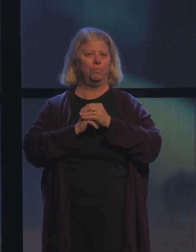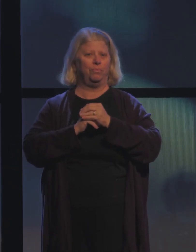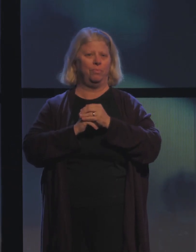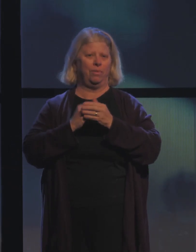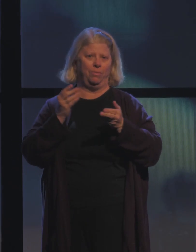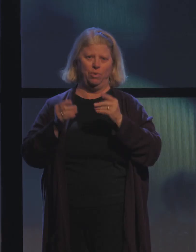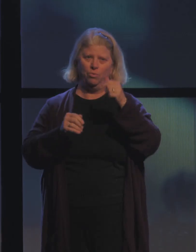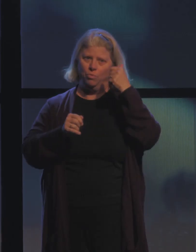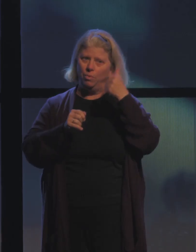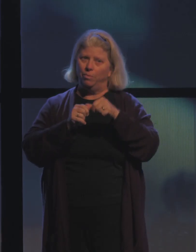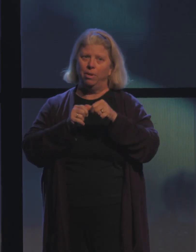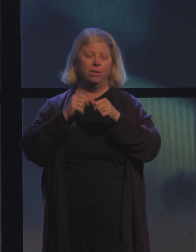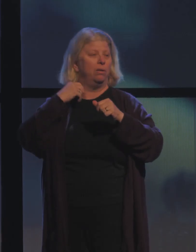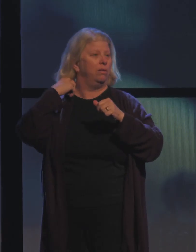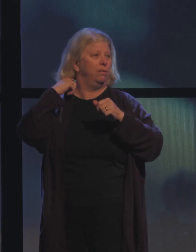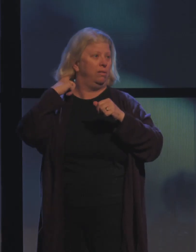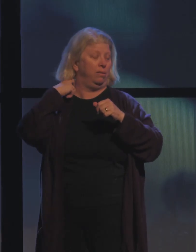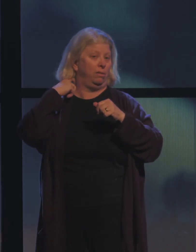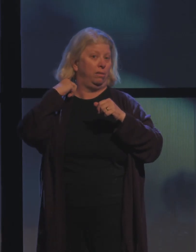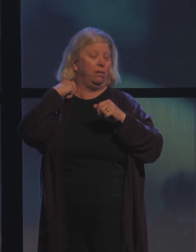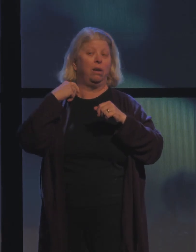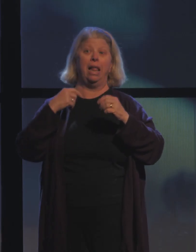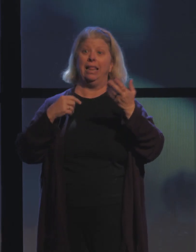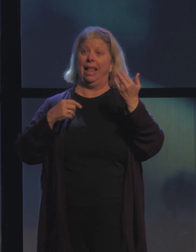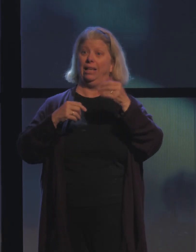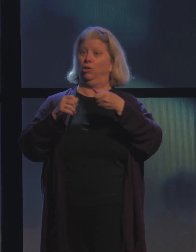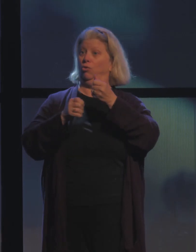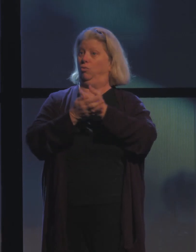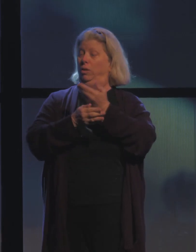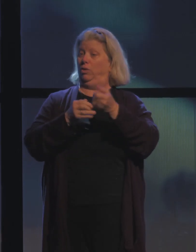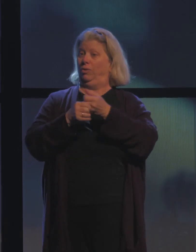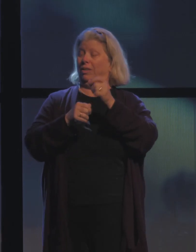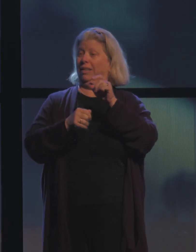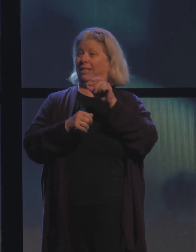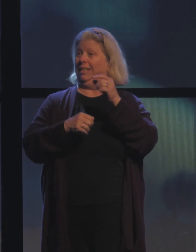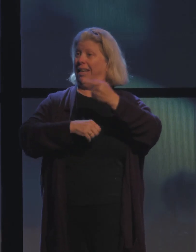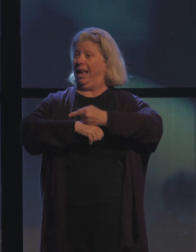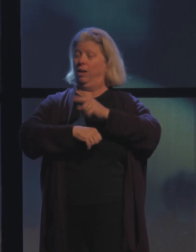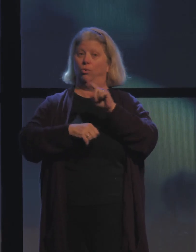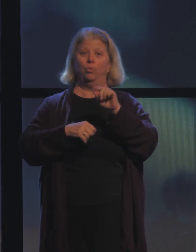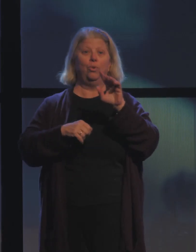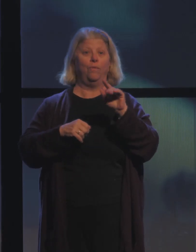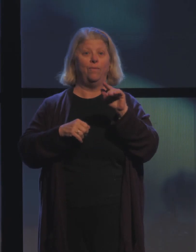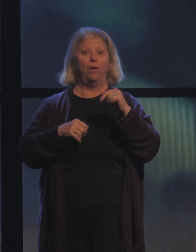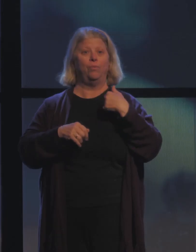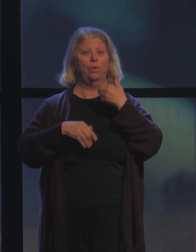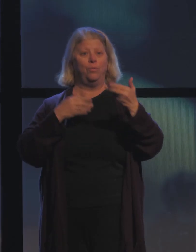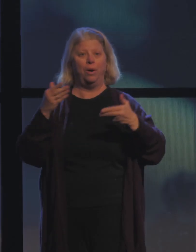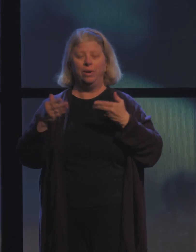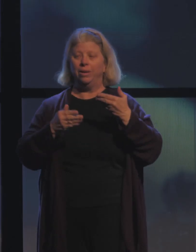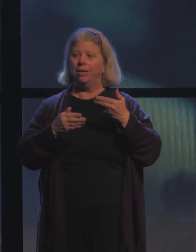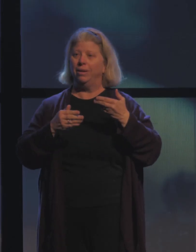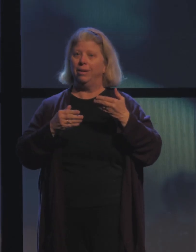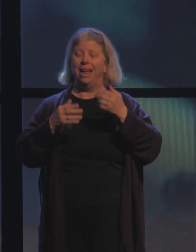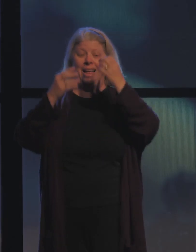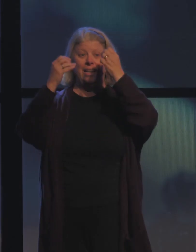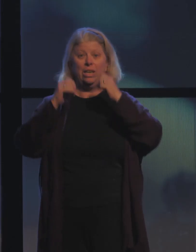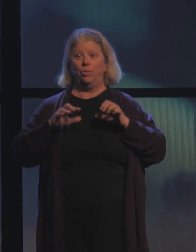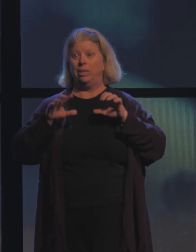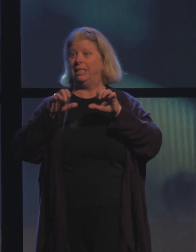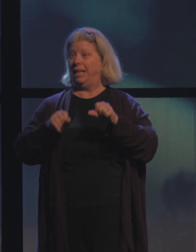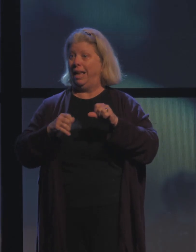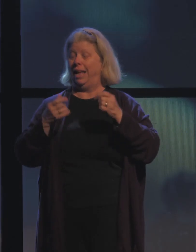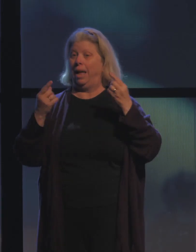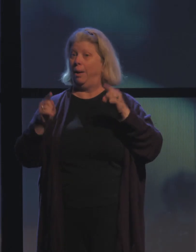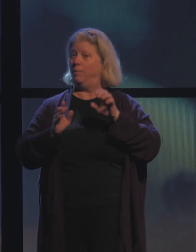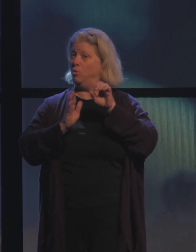Maybe you remember, maybe you don't, but on New Year's Day of 2025, we welcomed the year with a terrorist attack in